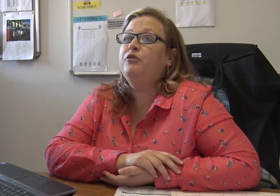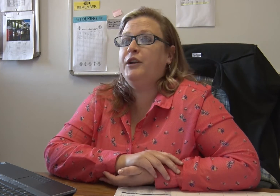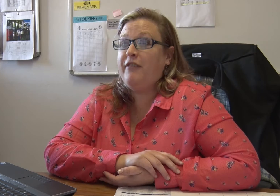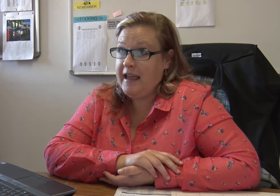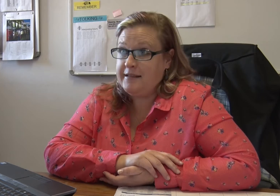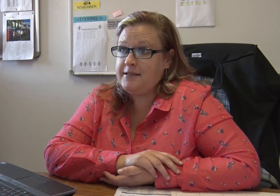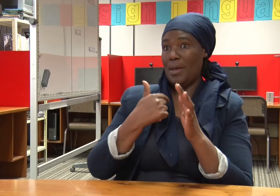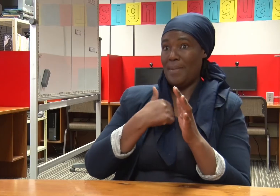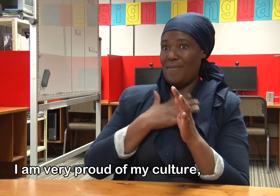movement of hands.